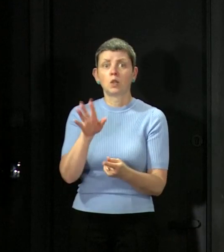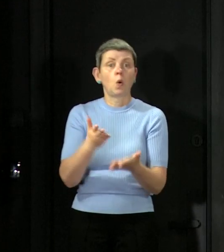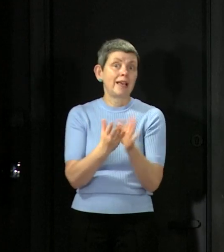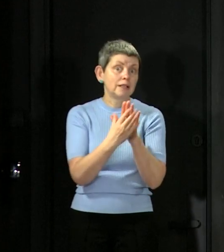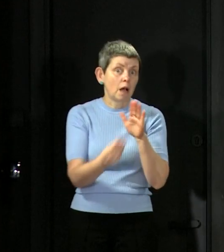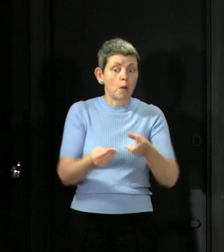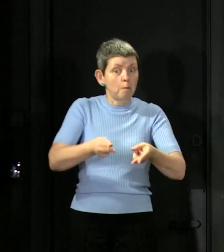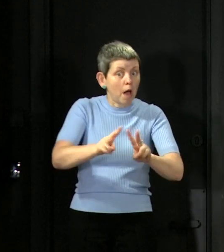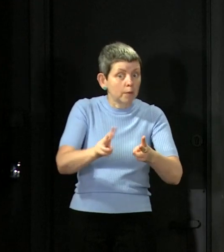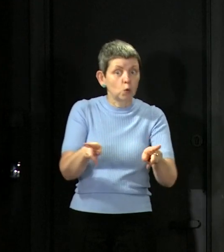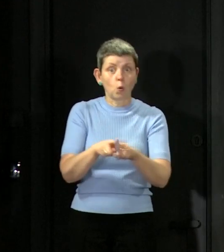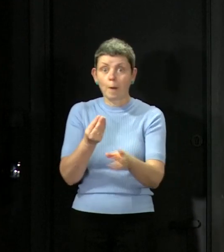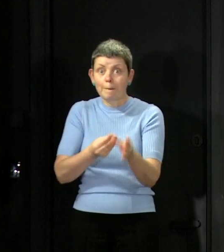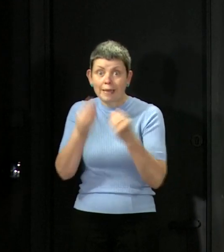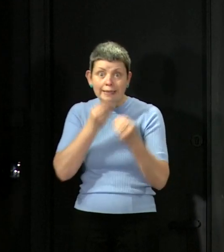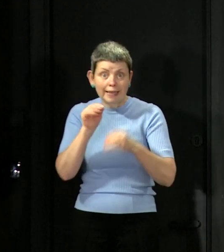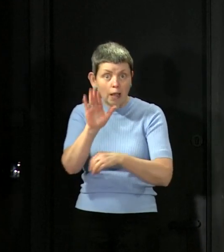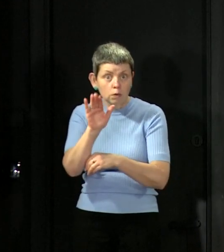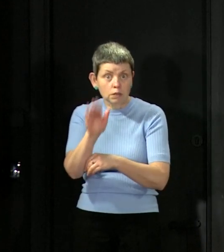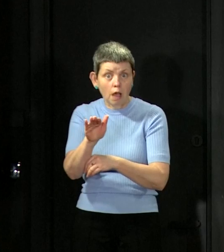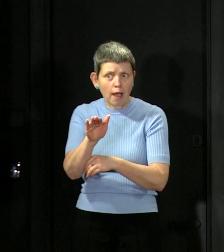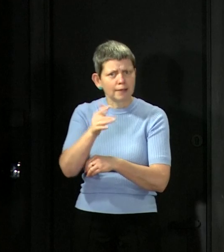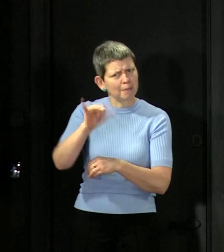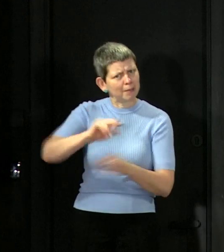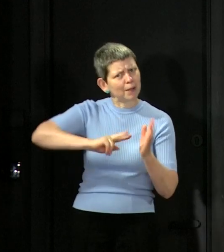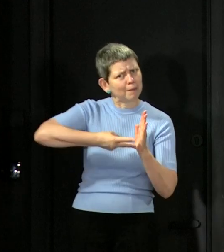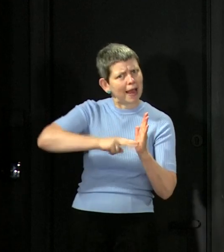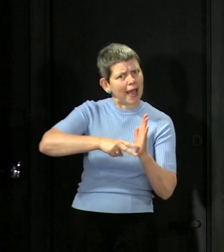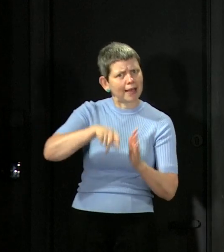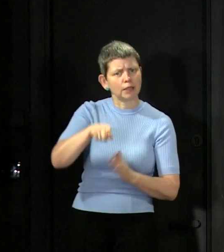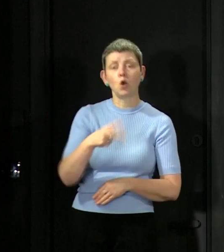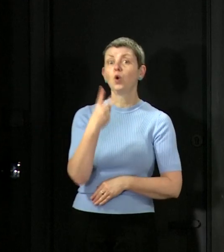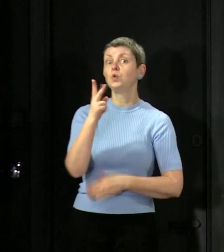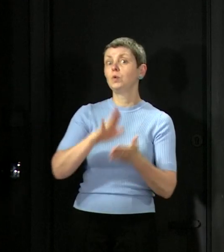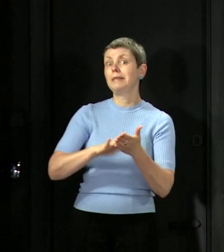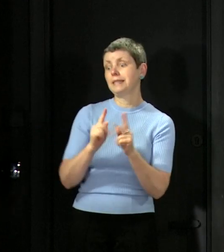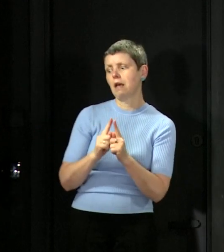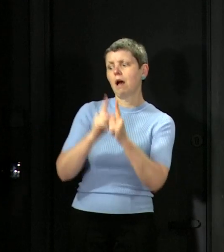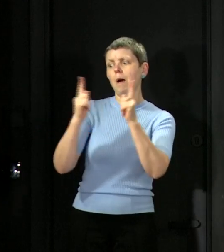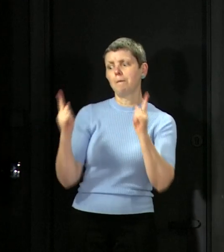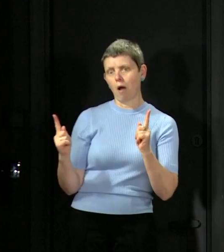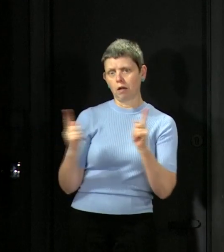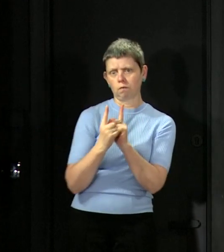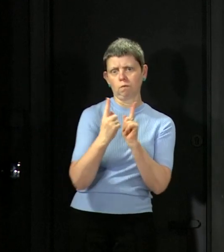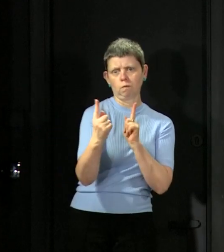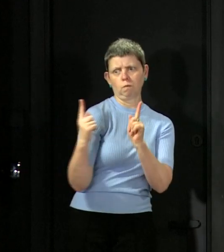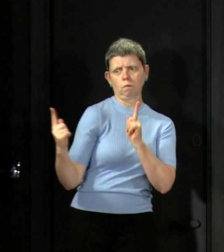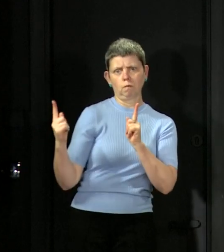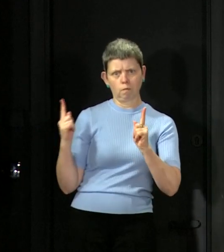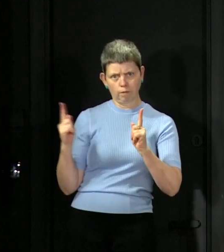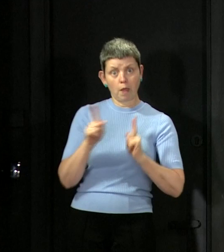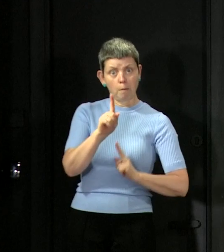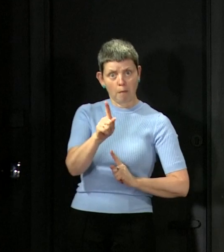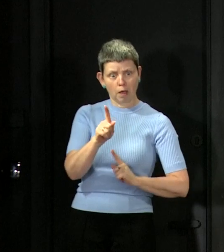this weekend, as I'm sure many of you will be planning to do, not only should you stay 2 metres apart from members of the other household, but